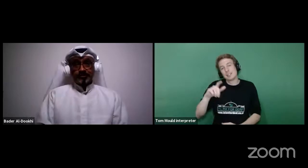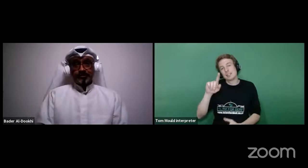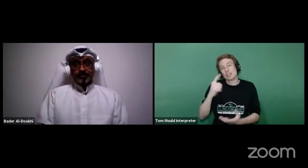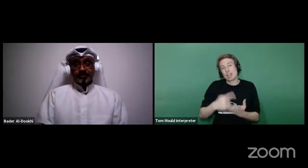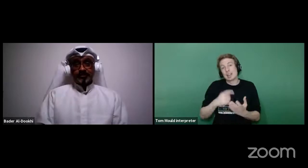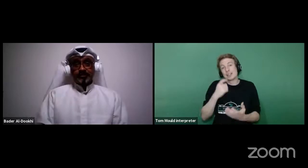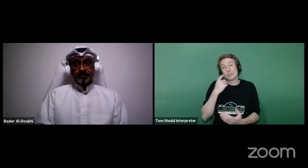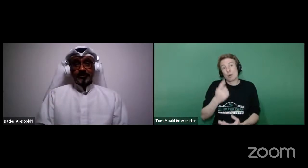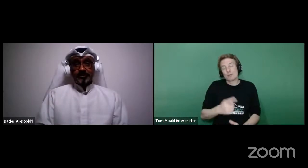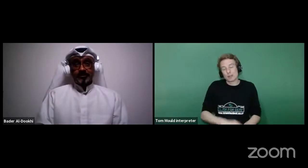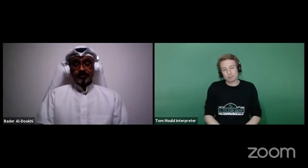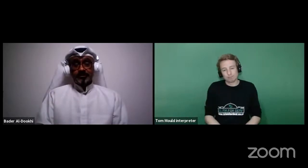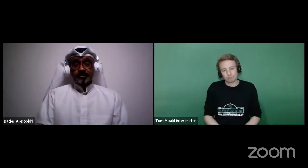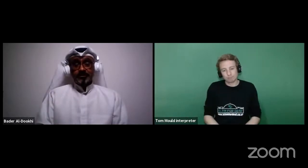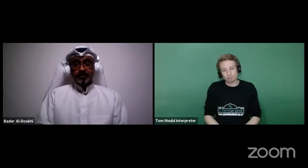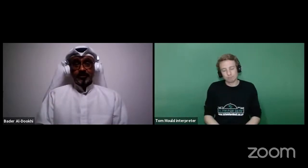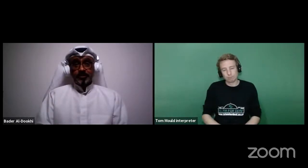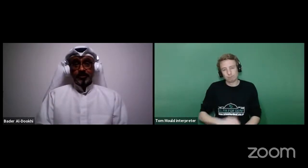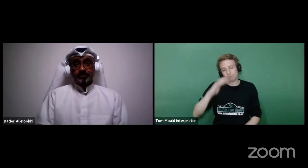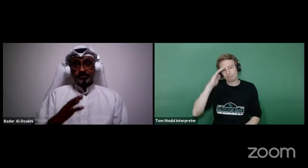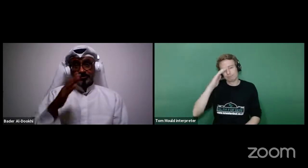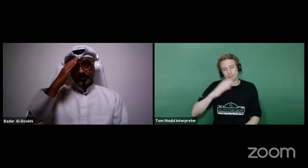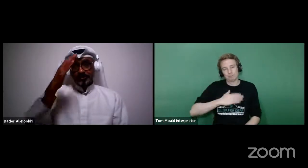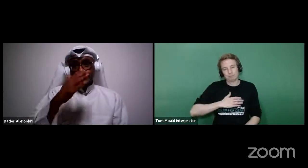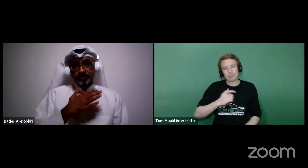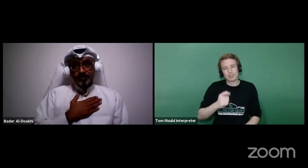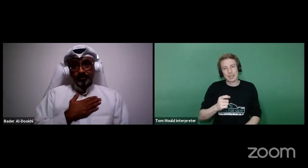Alaikum assalam wa rahmatullahi wa barakatuh.